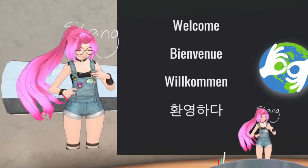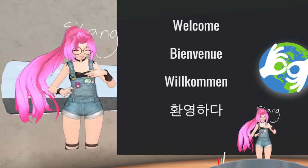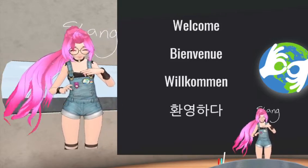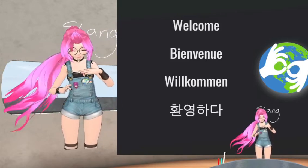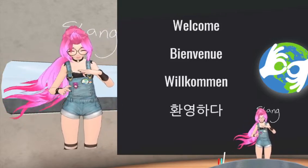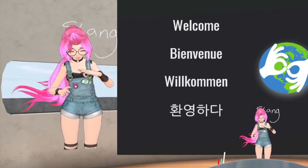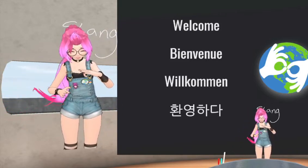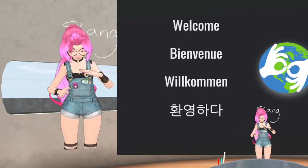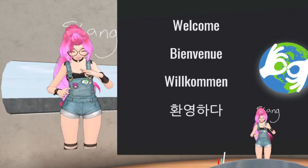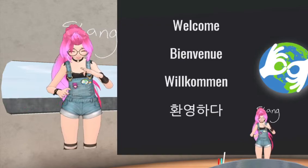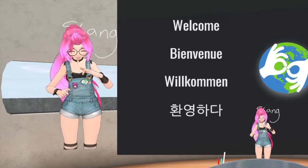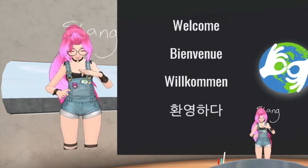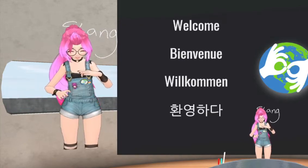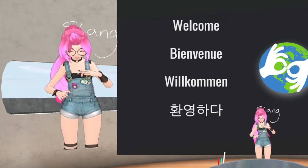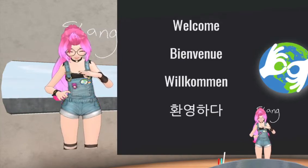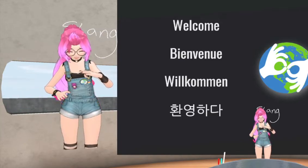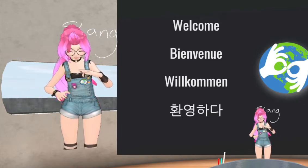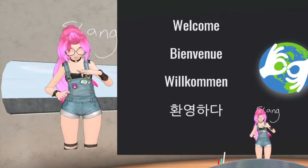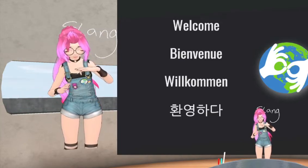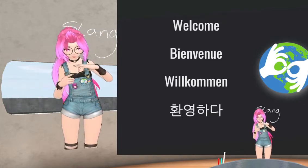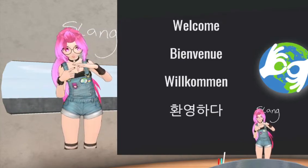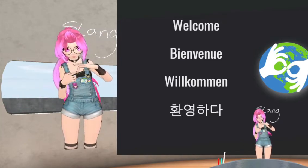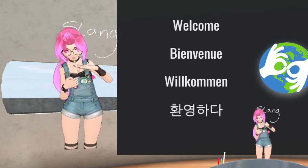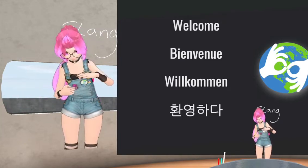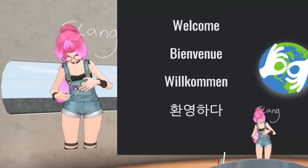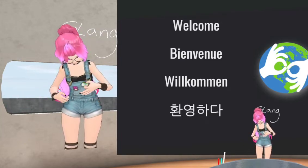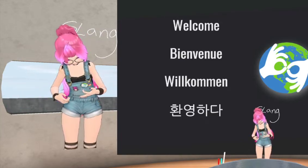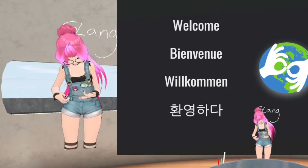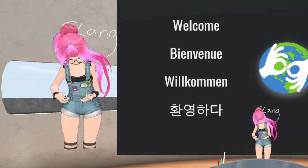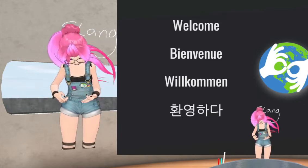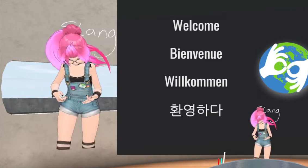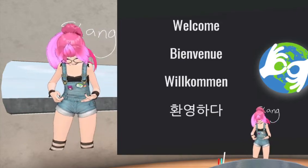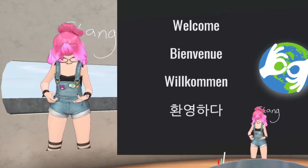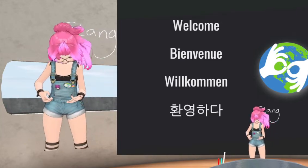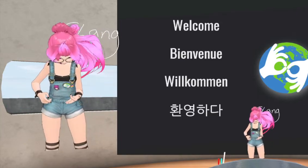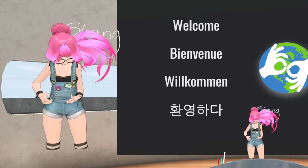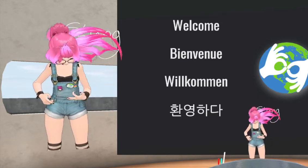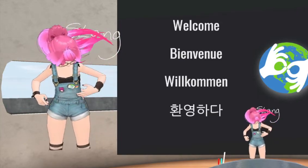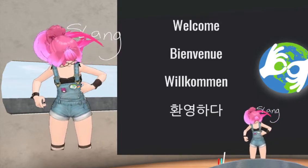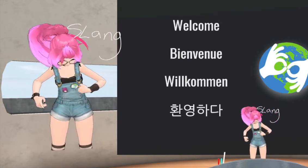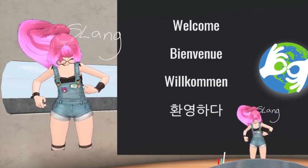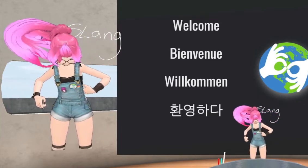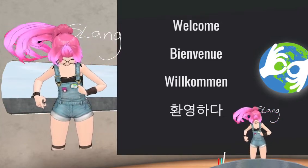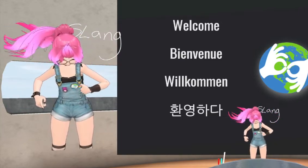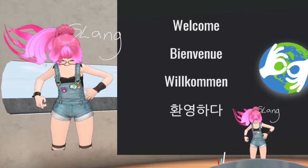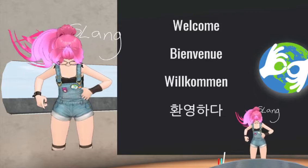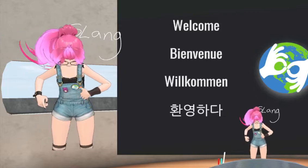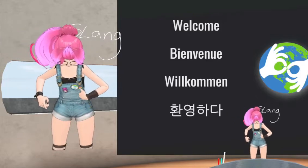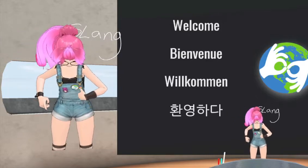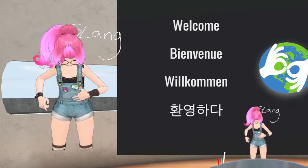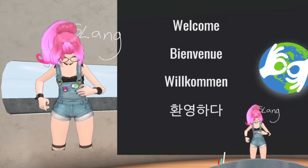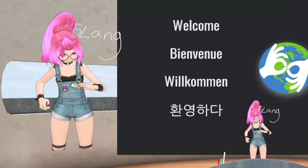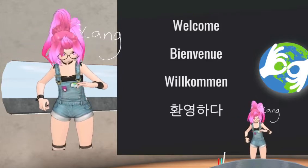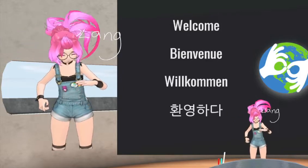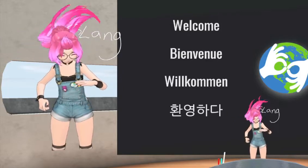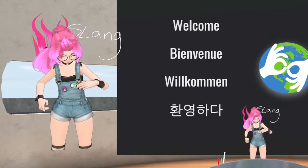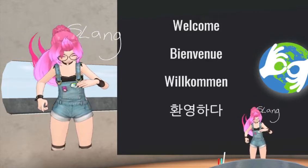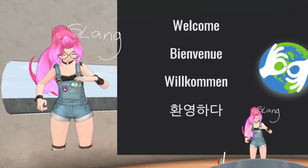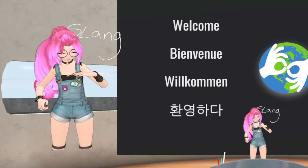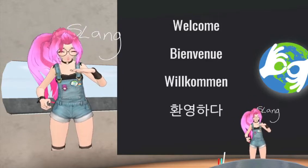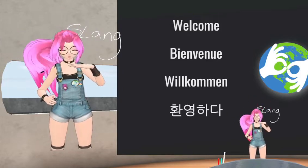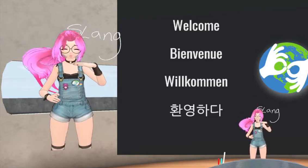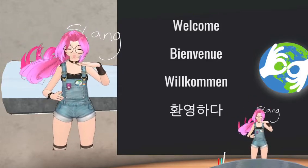rule is as long as you have a real good intention, you'll be fine. And if something does go wrong, you could just explain